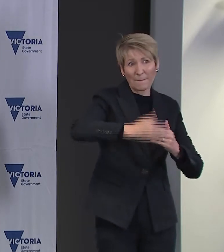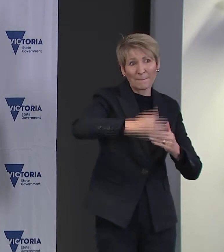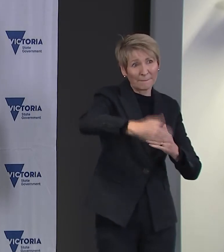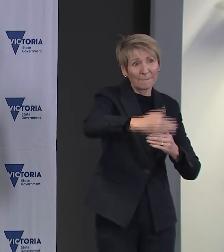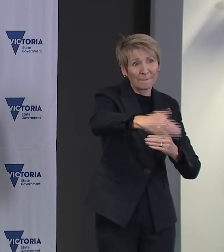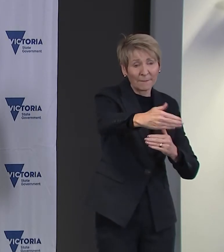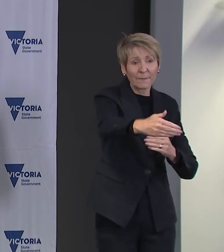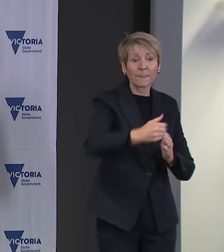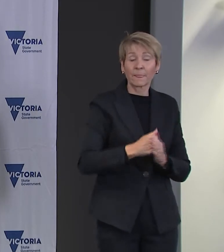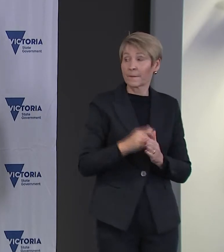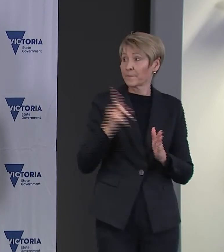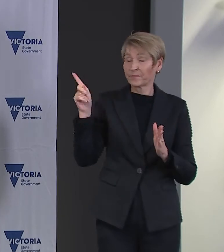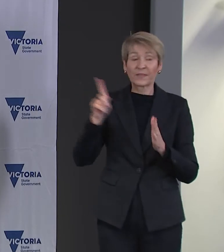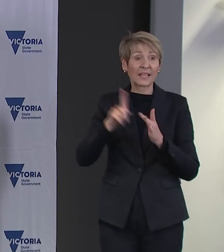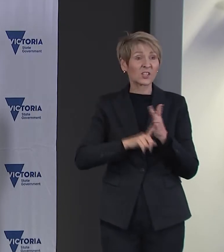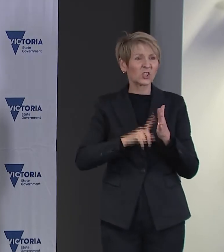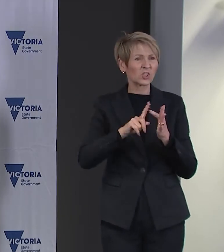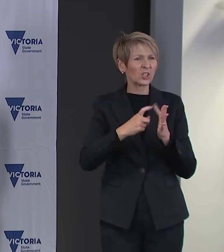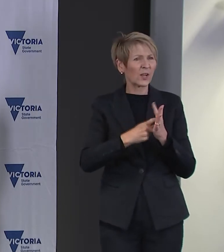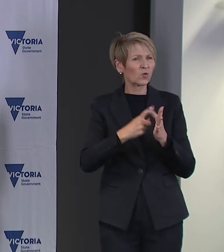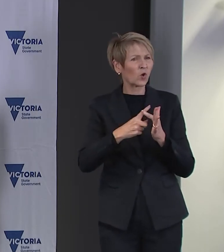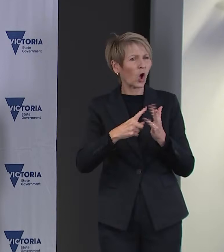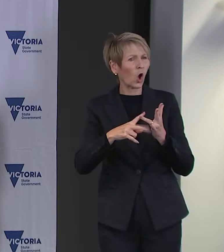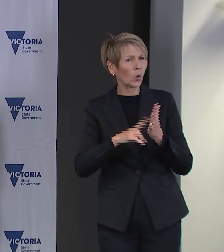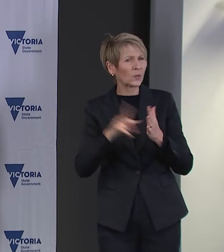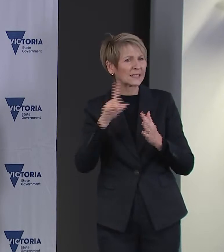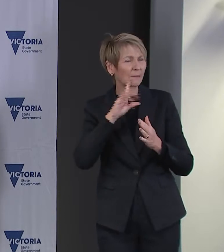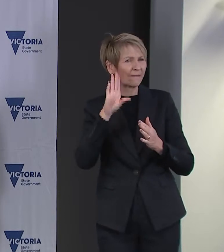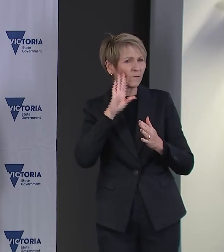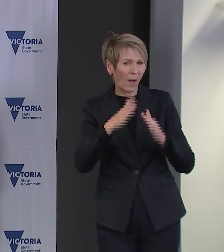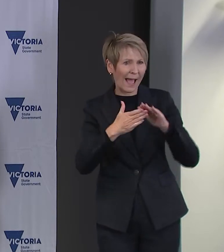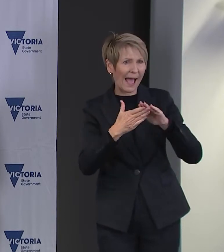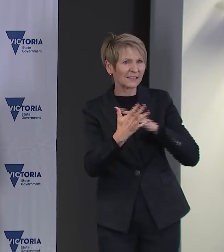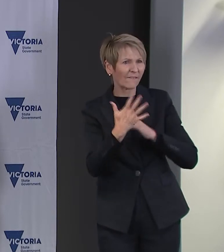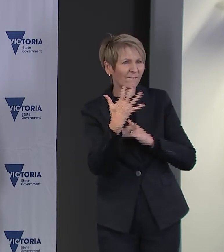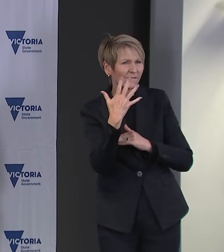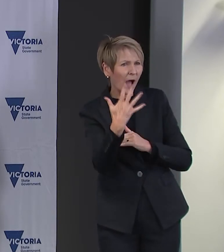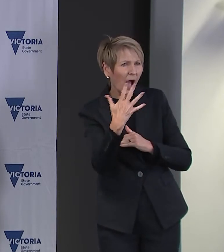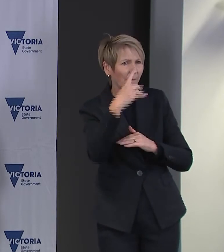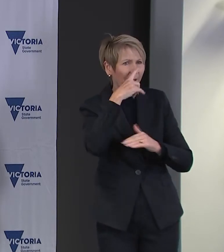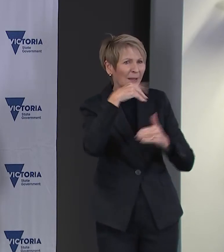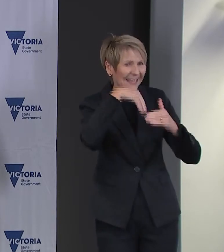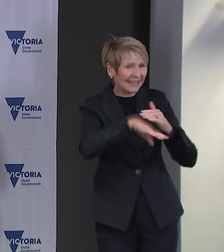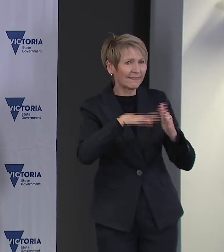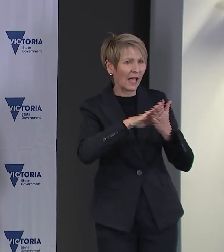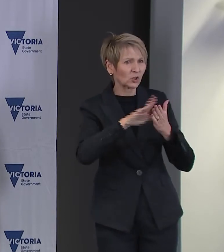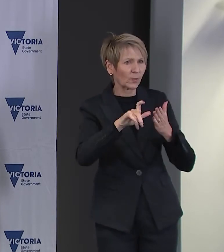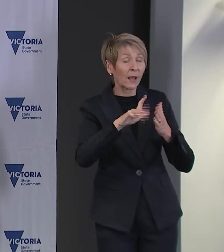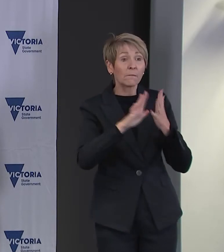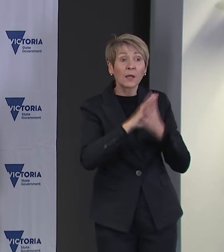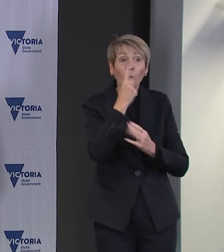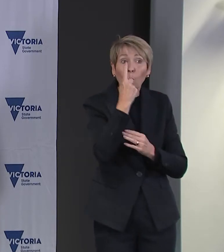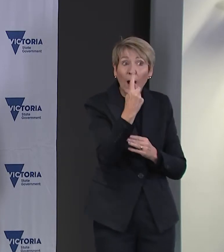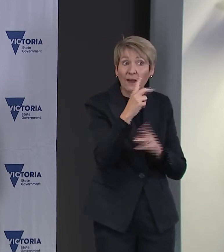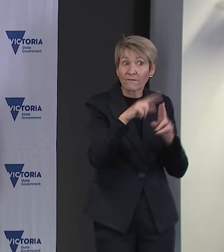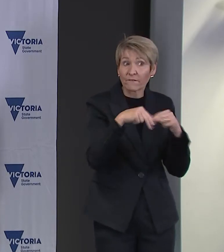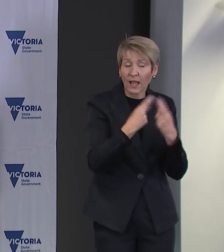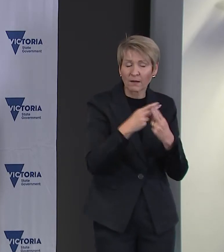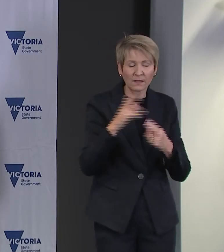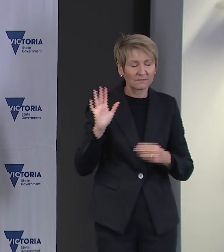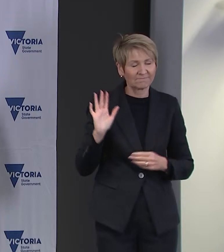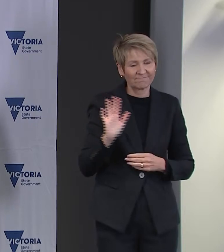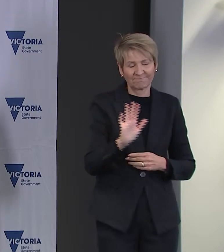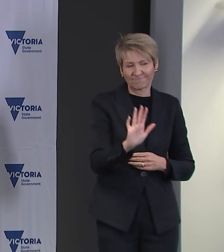fewer than 5 on that number and that outbreak. You said you don't want to identify families. Does that mean it's one family or a number of... I'm not going to